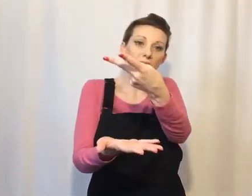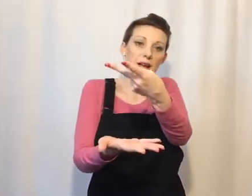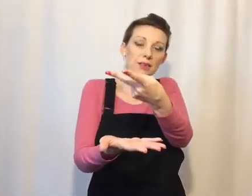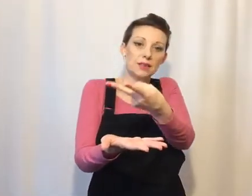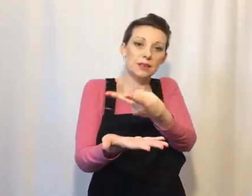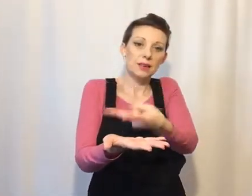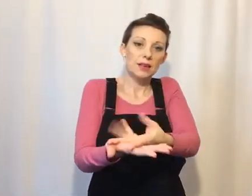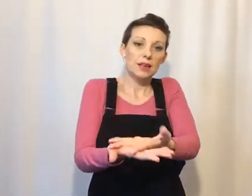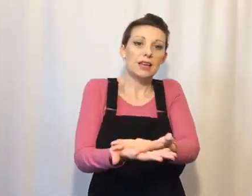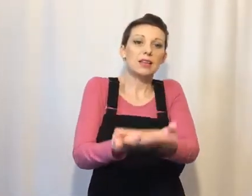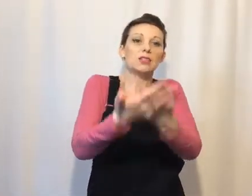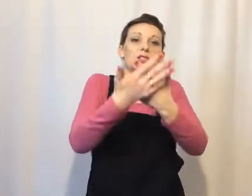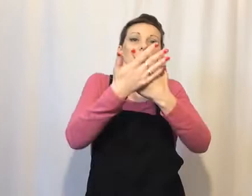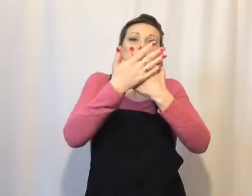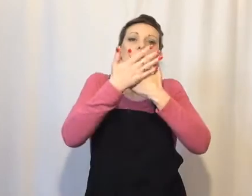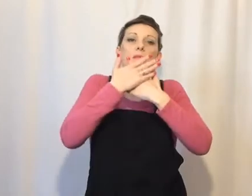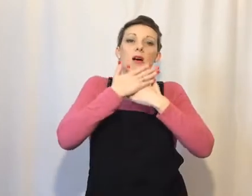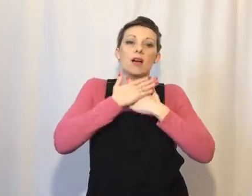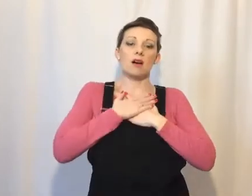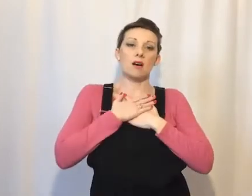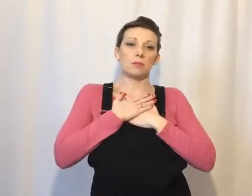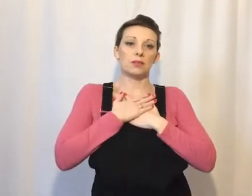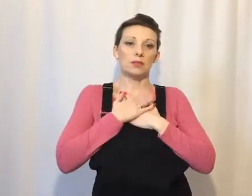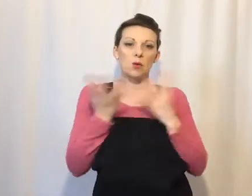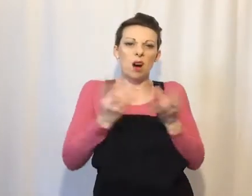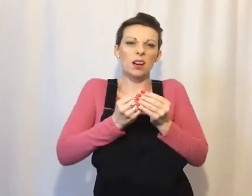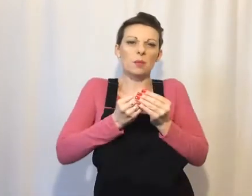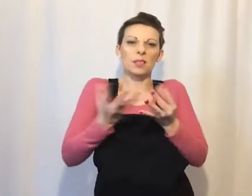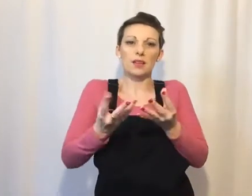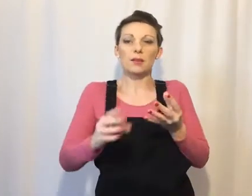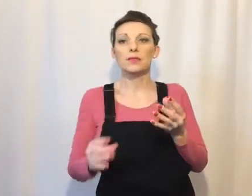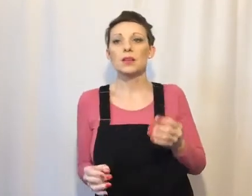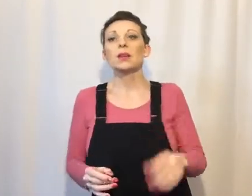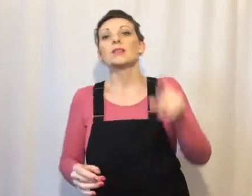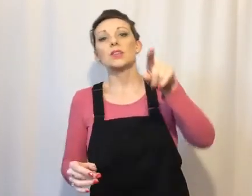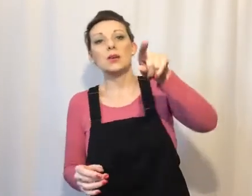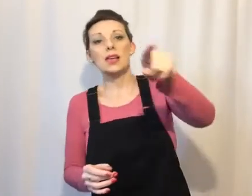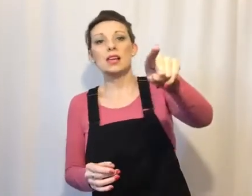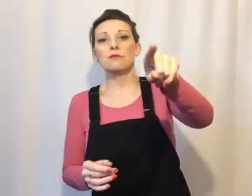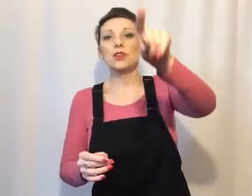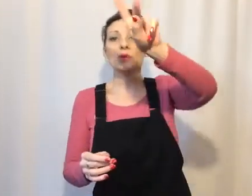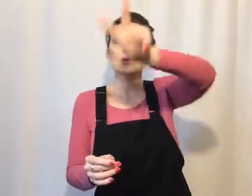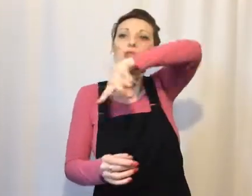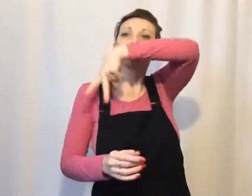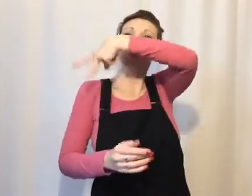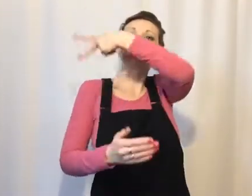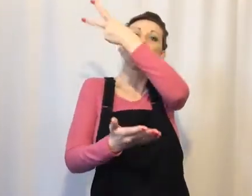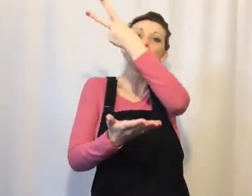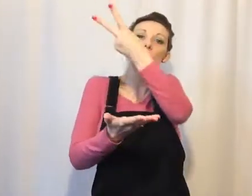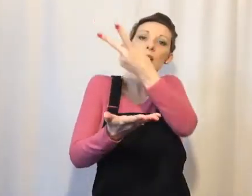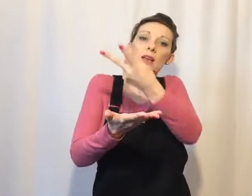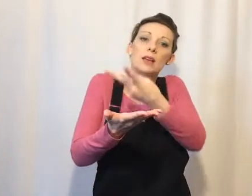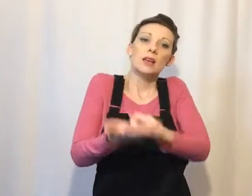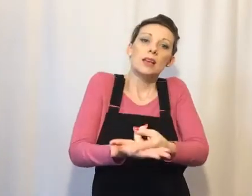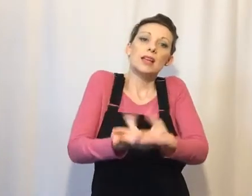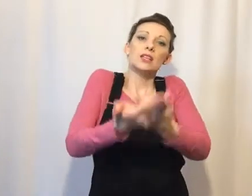hand, into my arms. So it all kind of comes together. So if you should fall